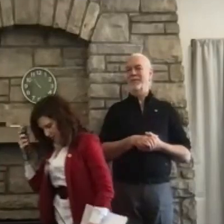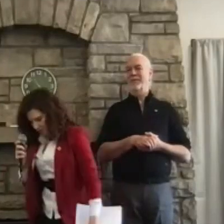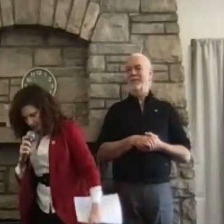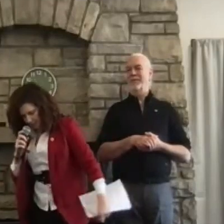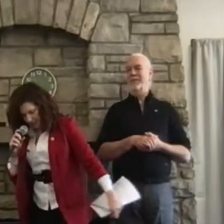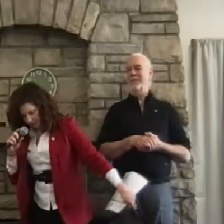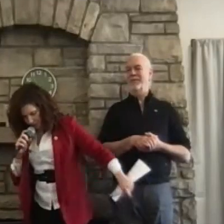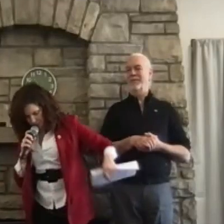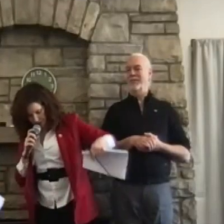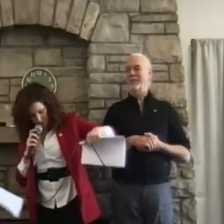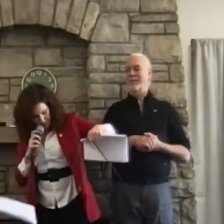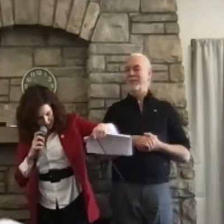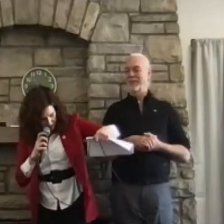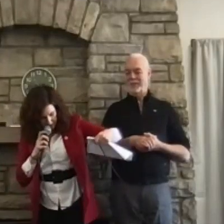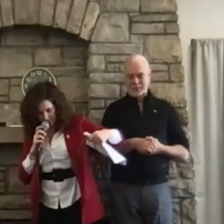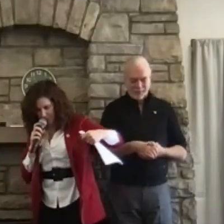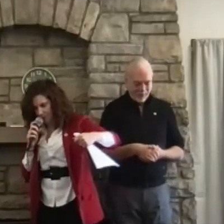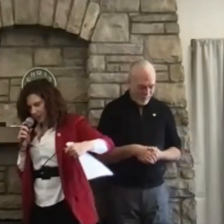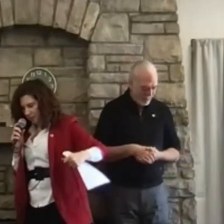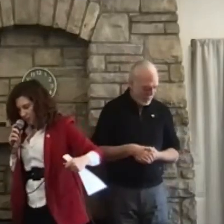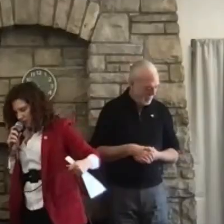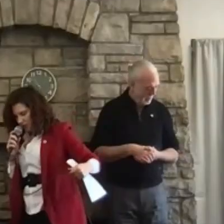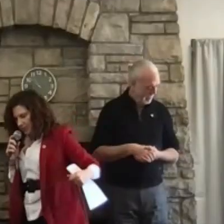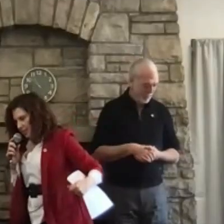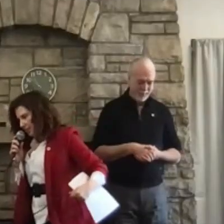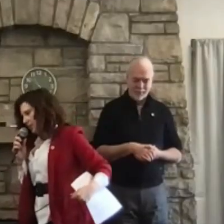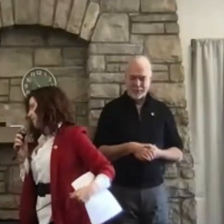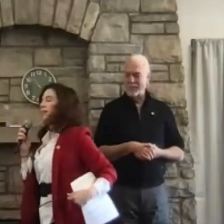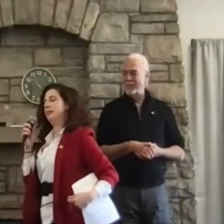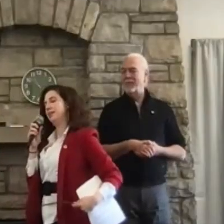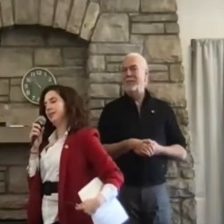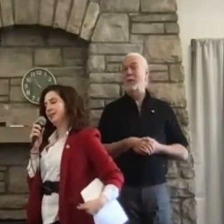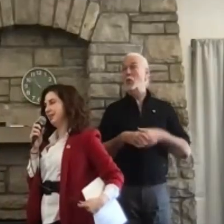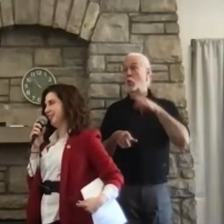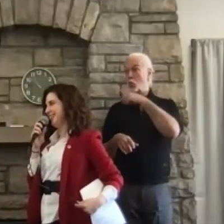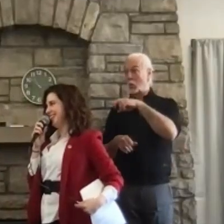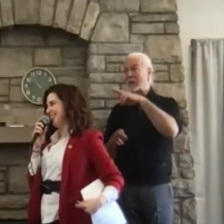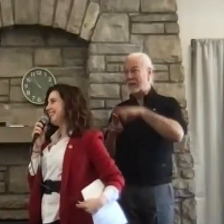So I'm going to give you the mic. Once you're seated.